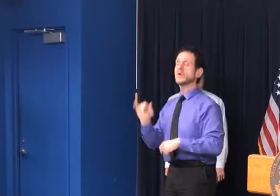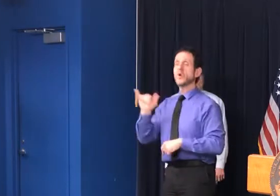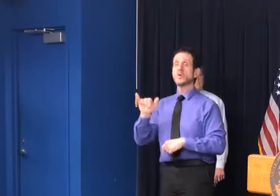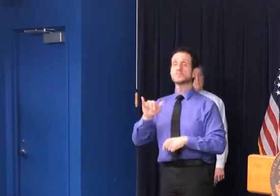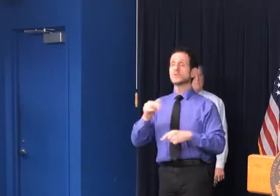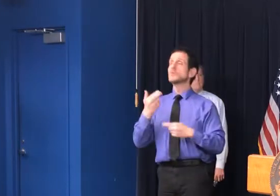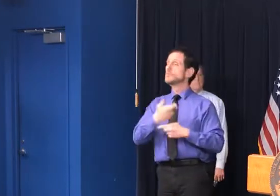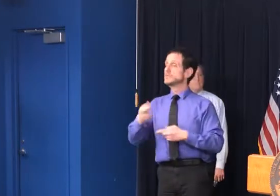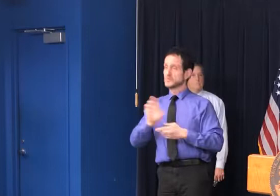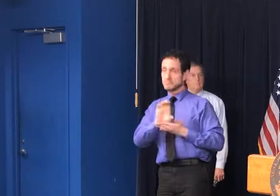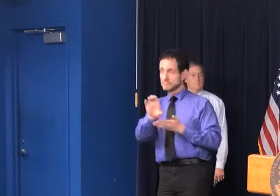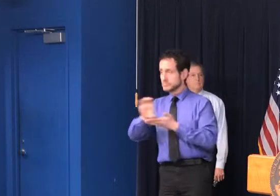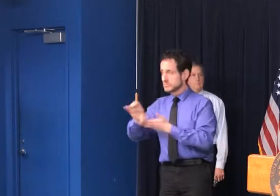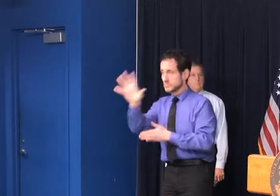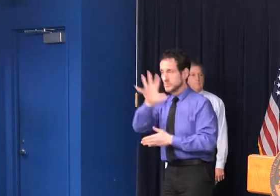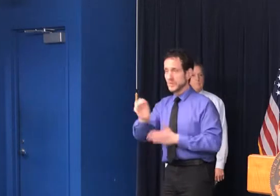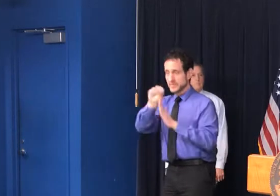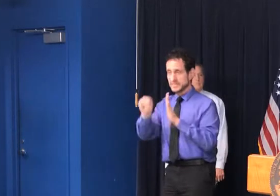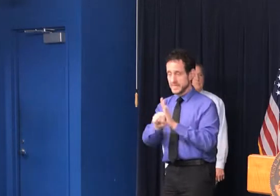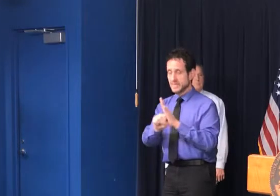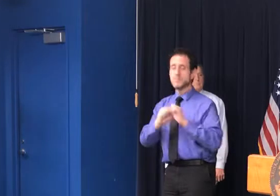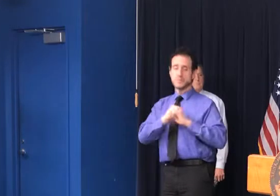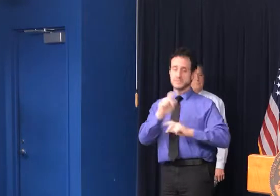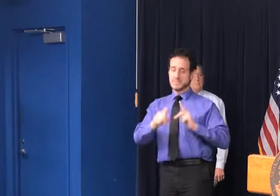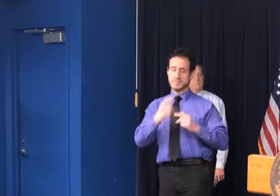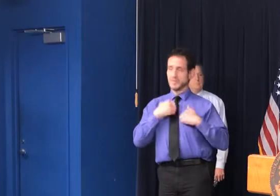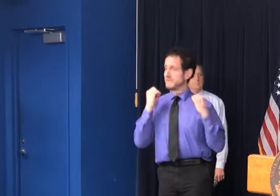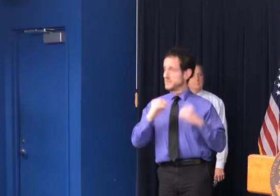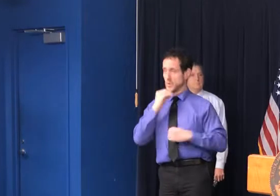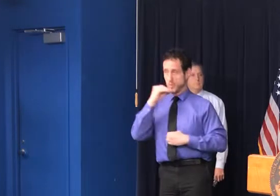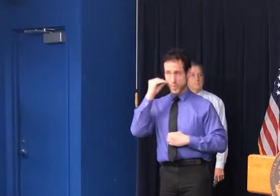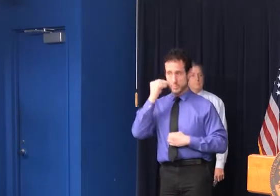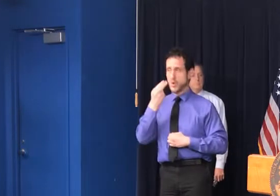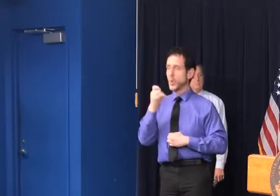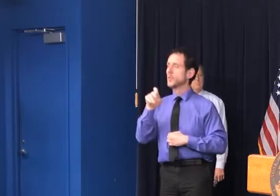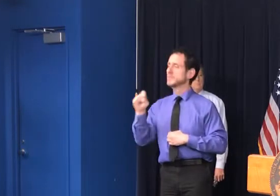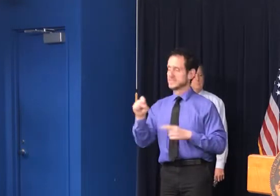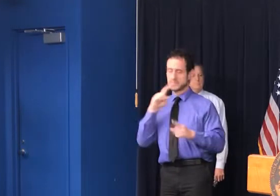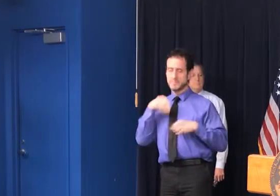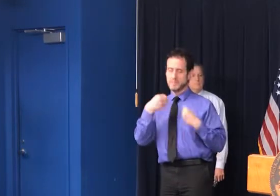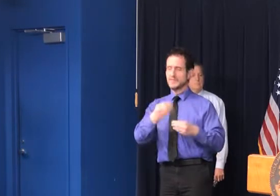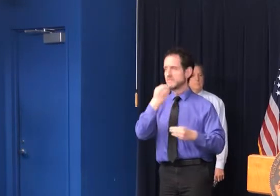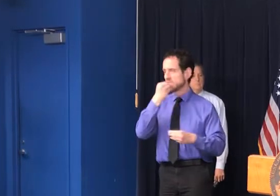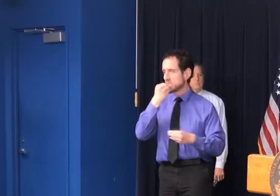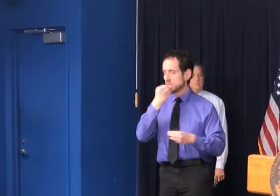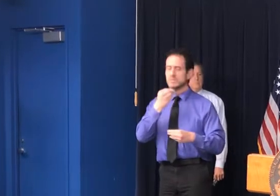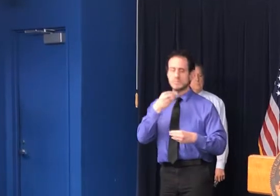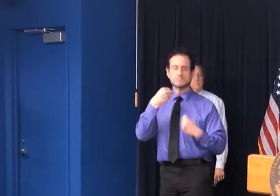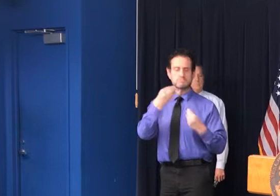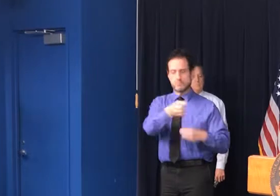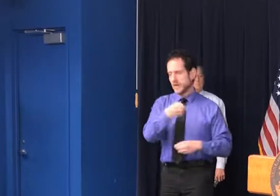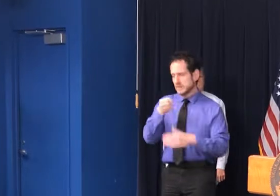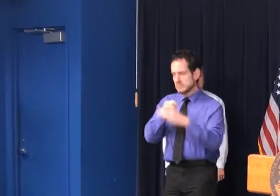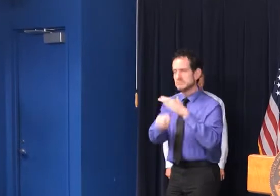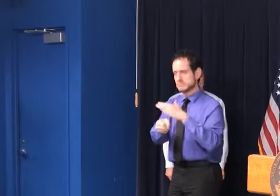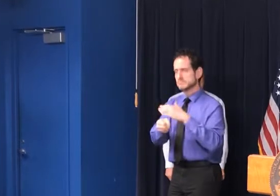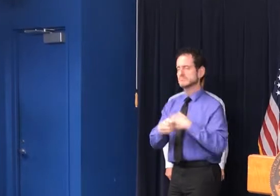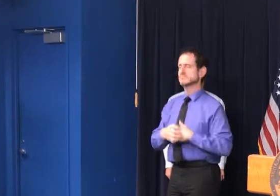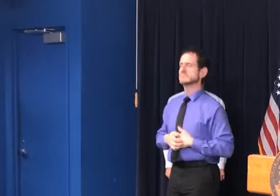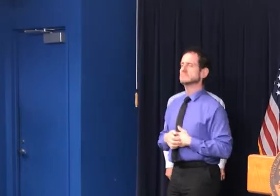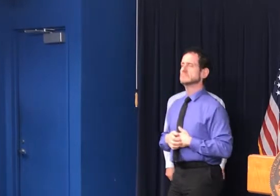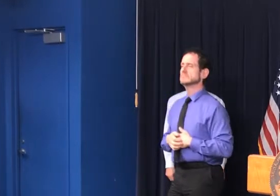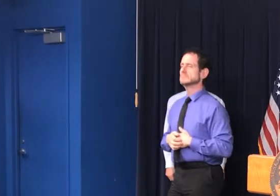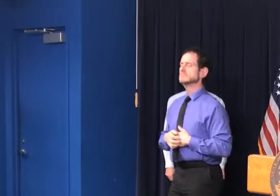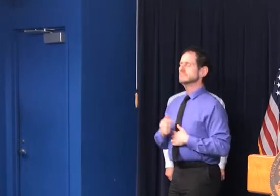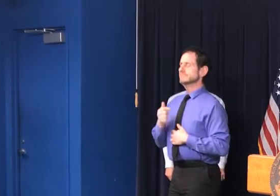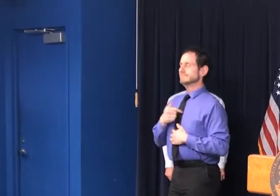the state that protect our homeless population by providing food and shelter. I ordered a moratorium on